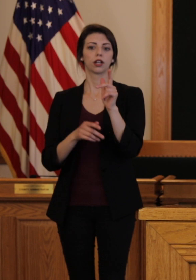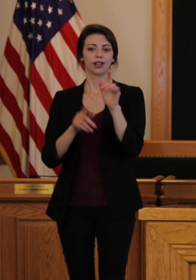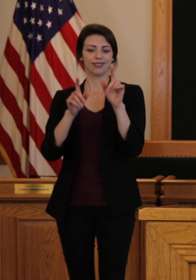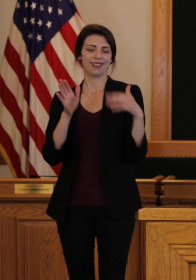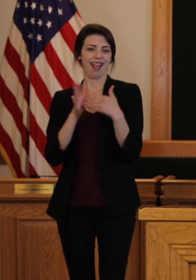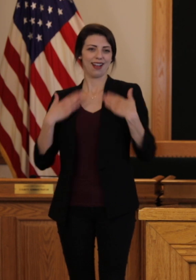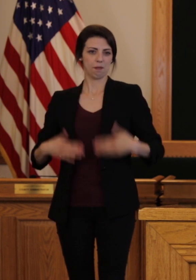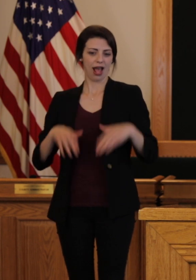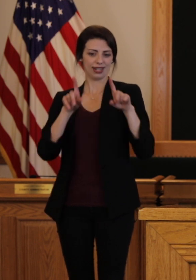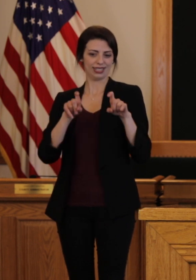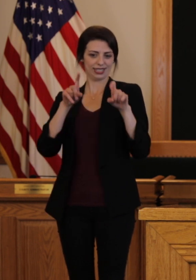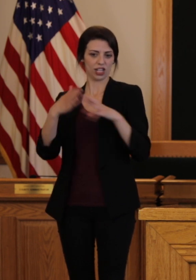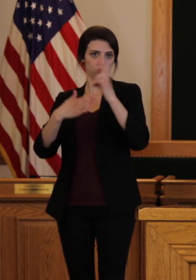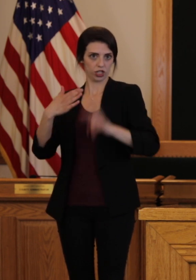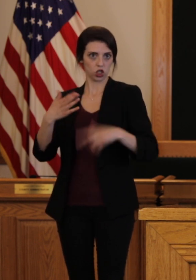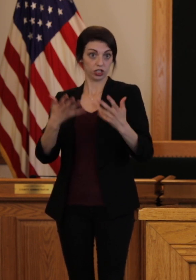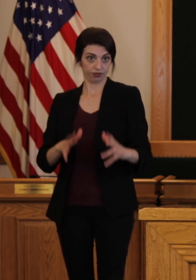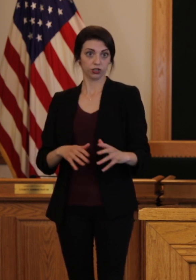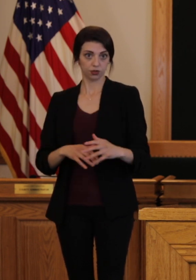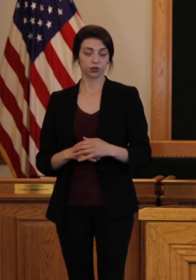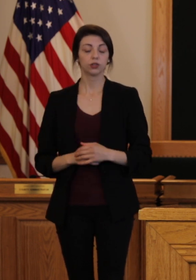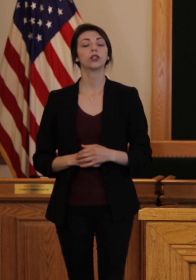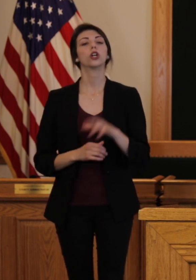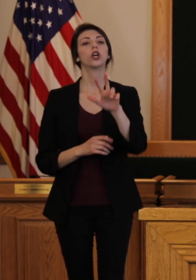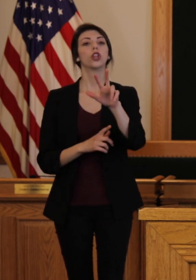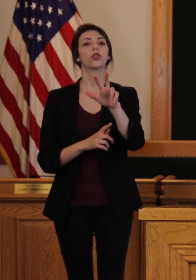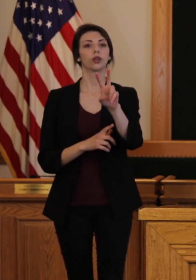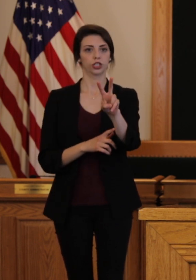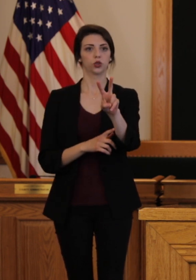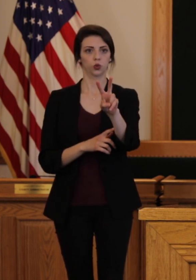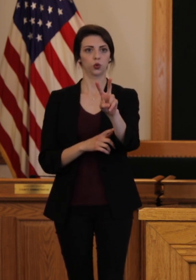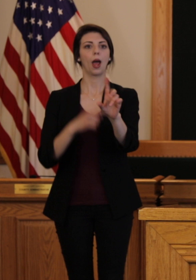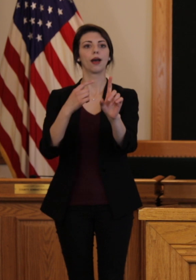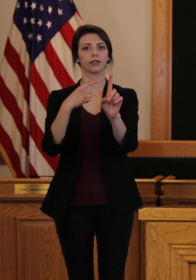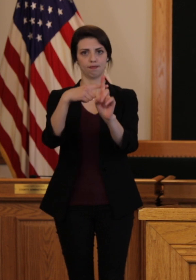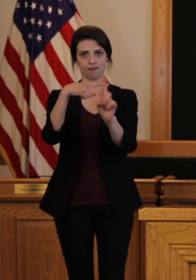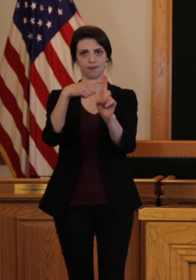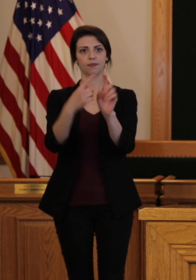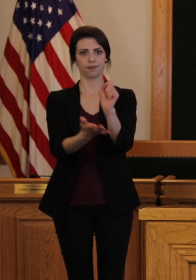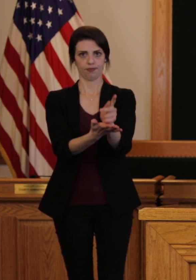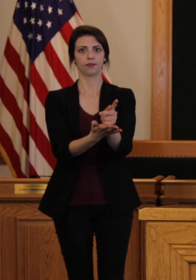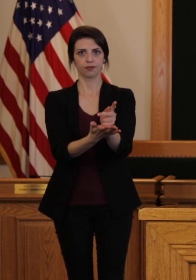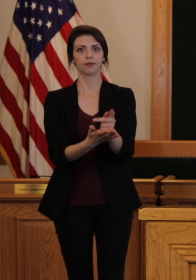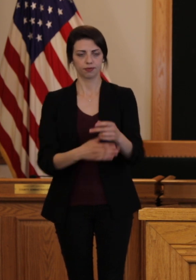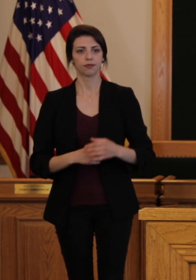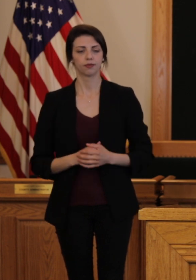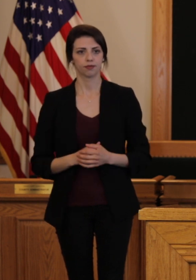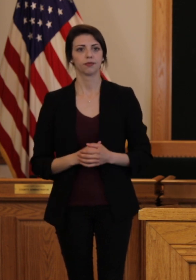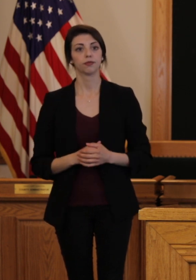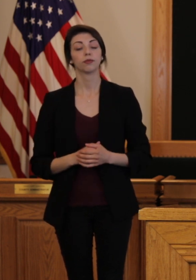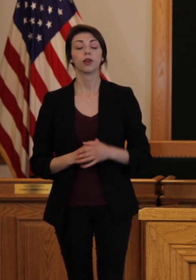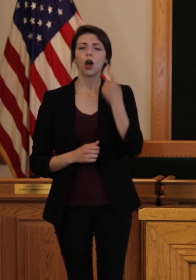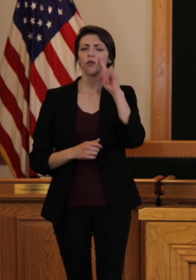antibody test results returned, and 32 of those have been positive. With the